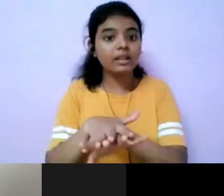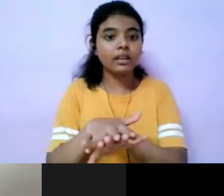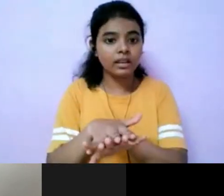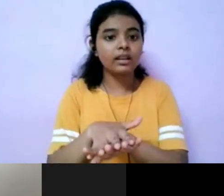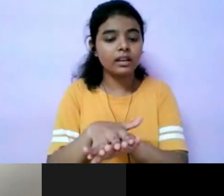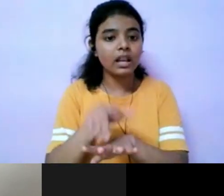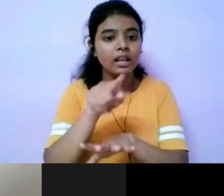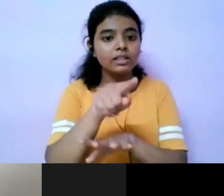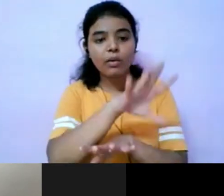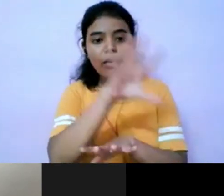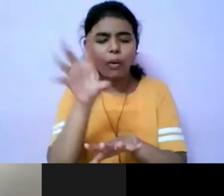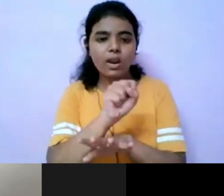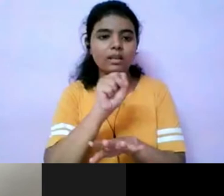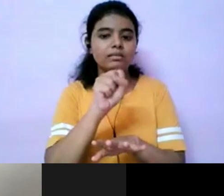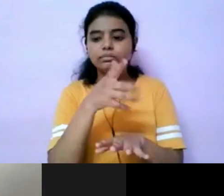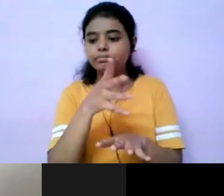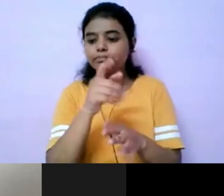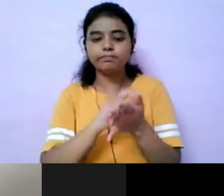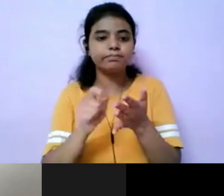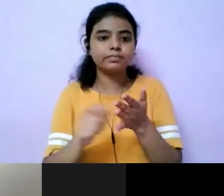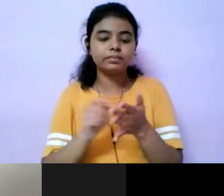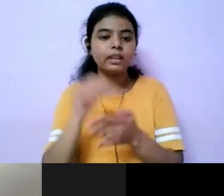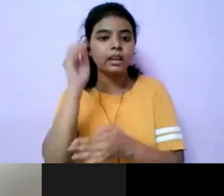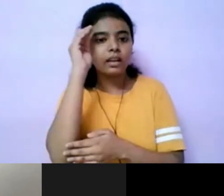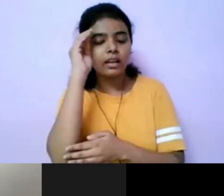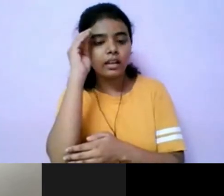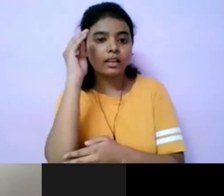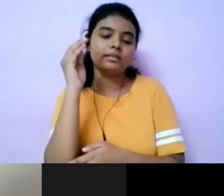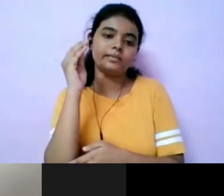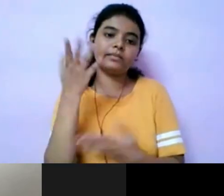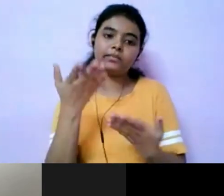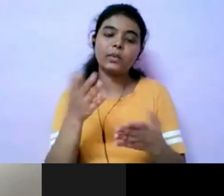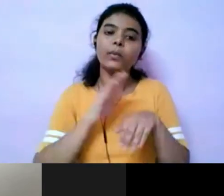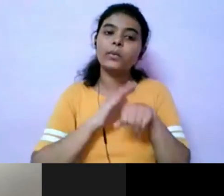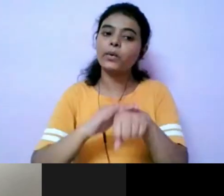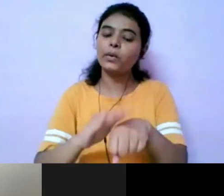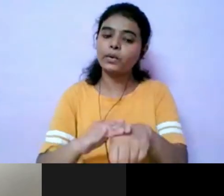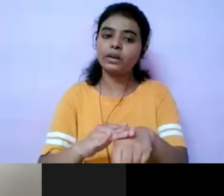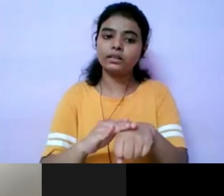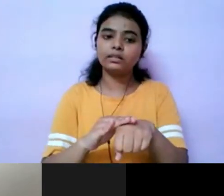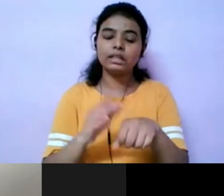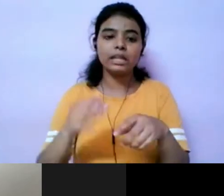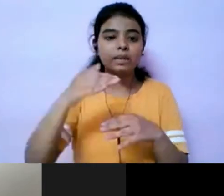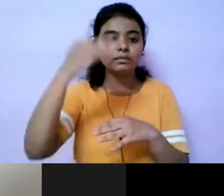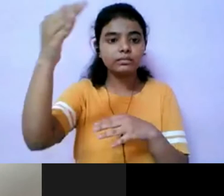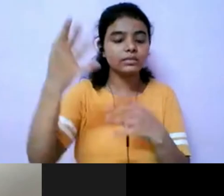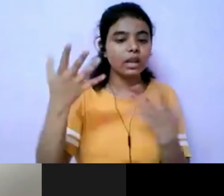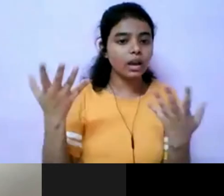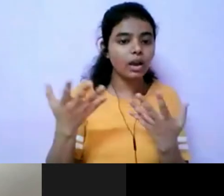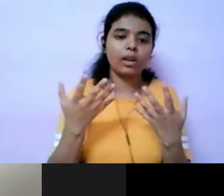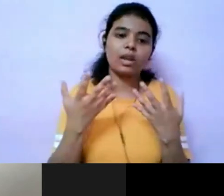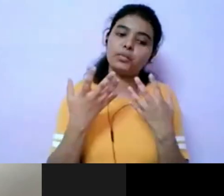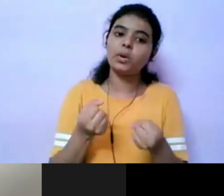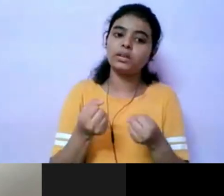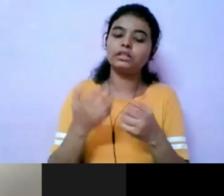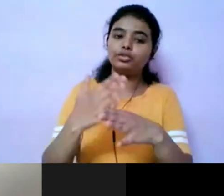have captured it, you know, I really want to hear your experience in future as well, Professor. It was really